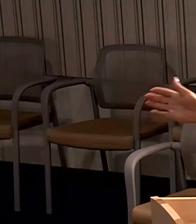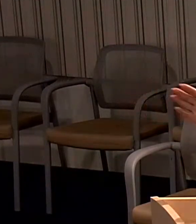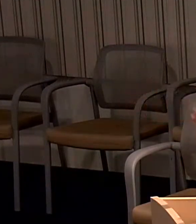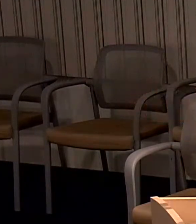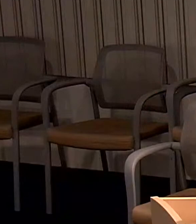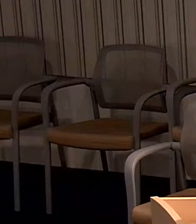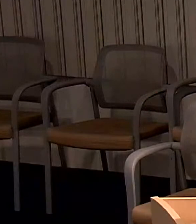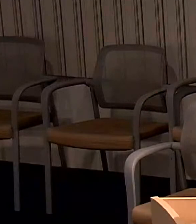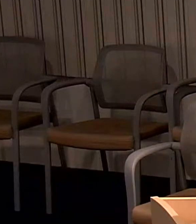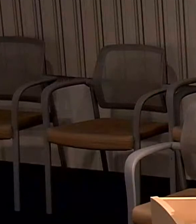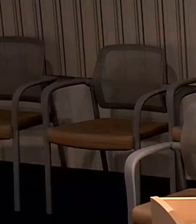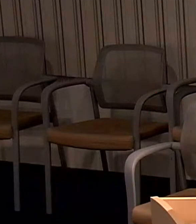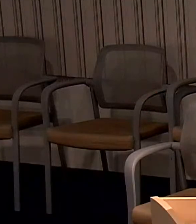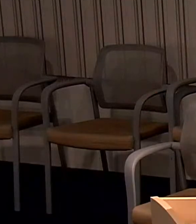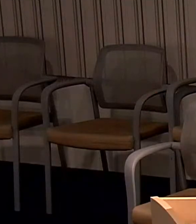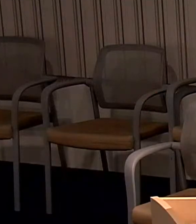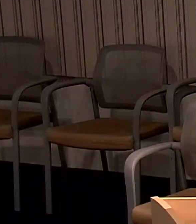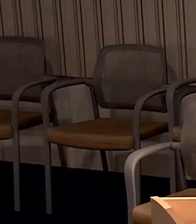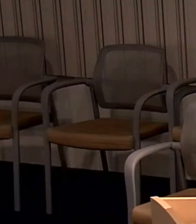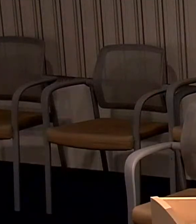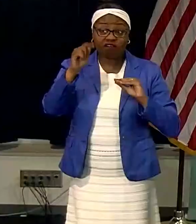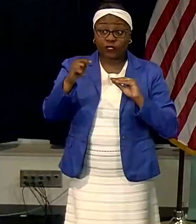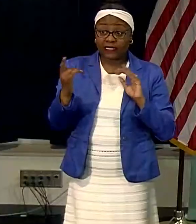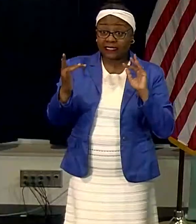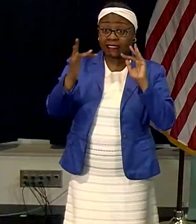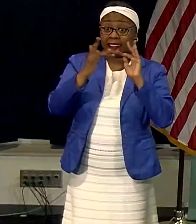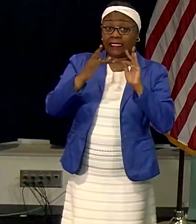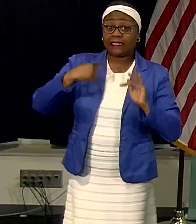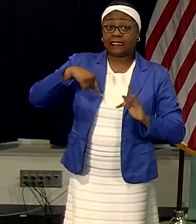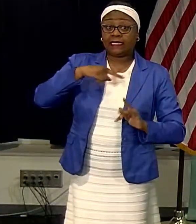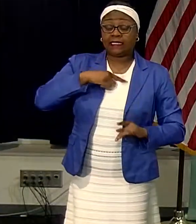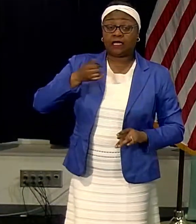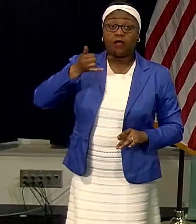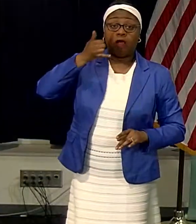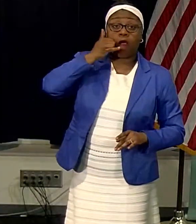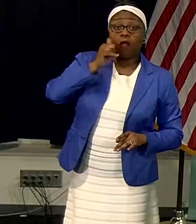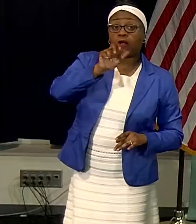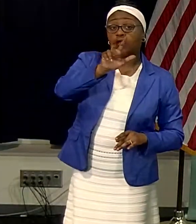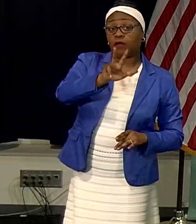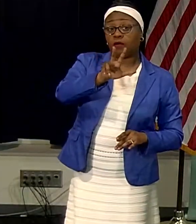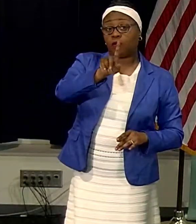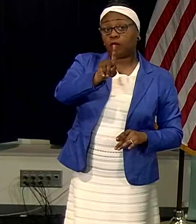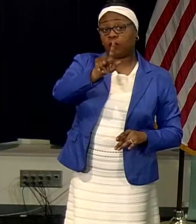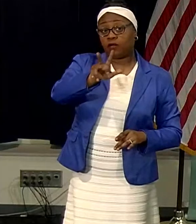phone number for folks Right. online? So if you need to reach us, you can give us a call at